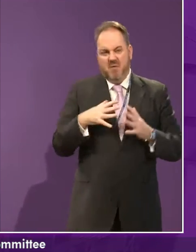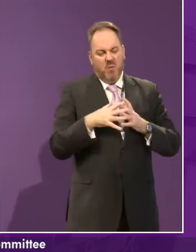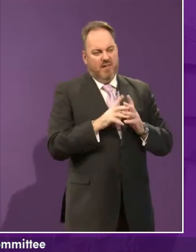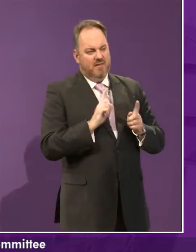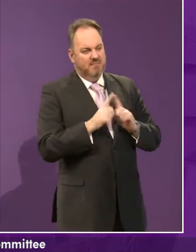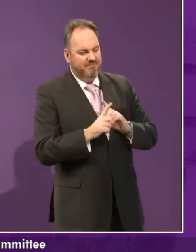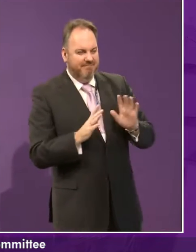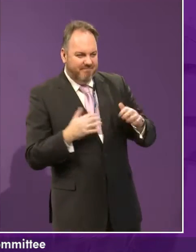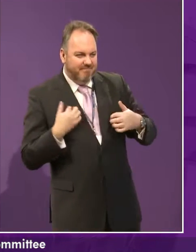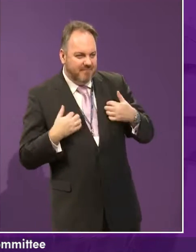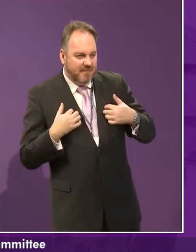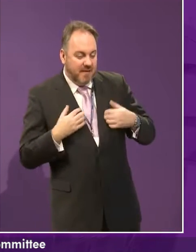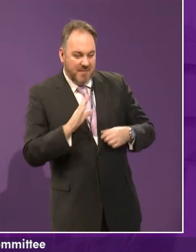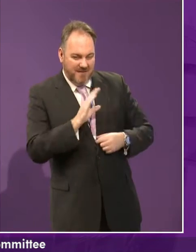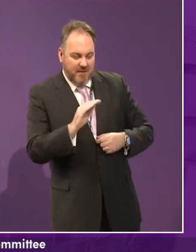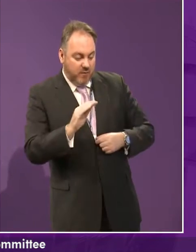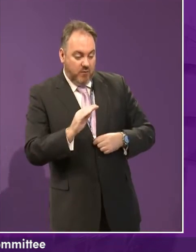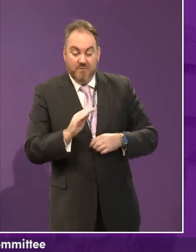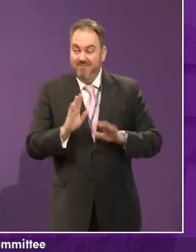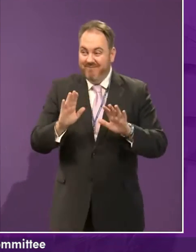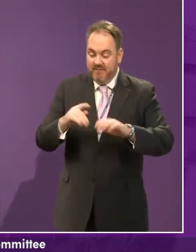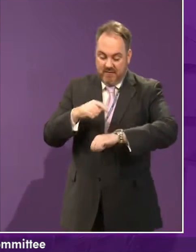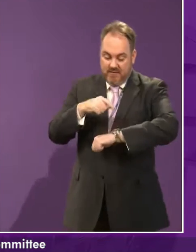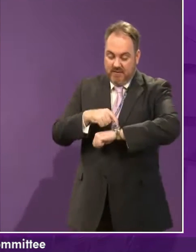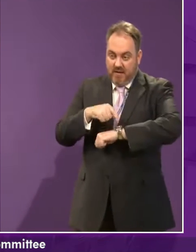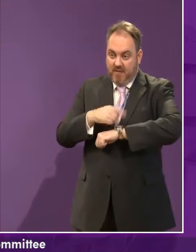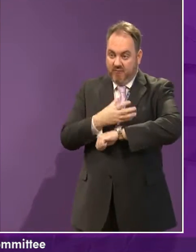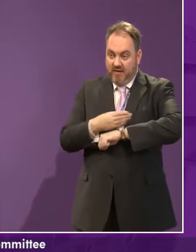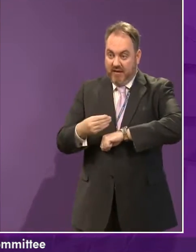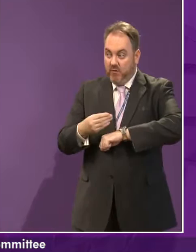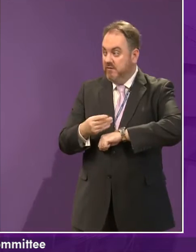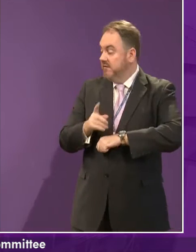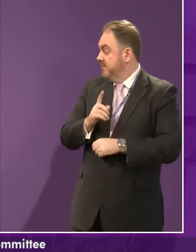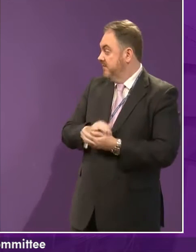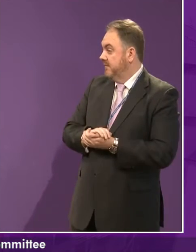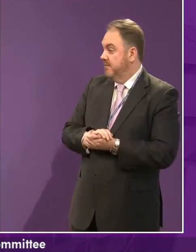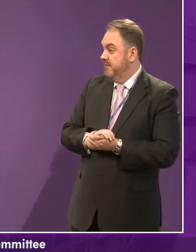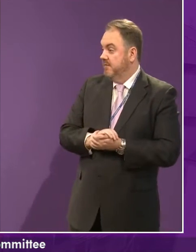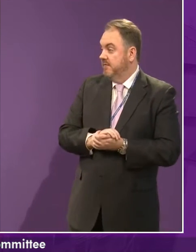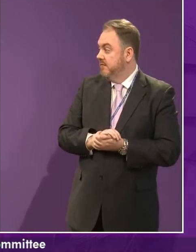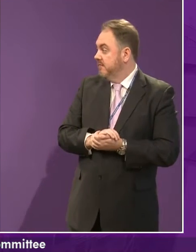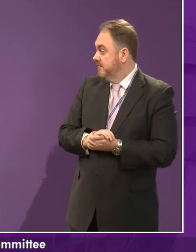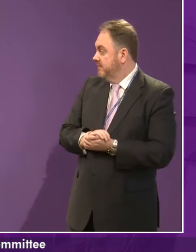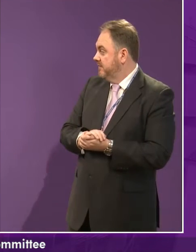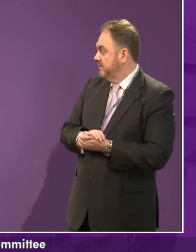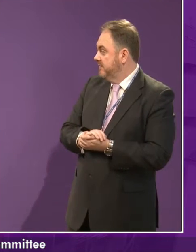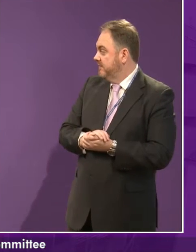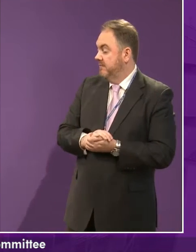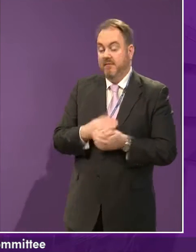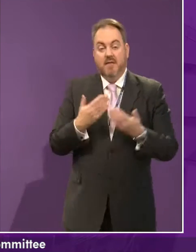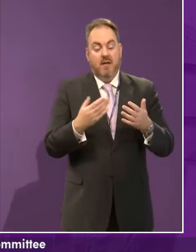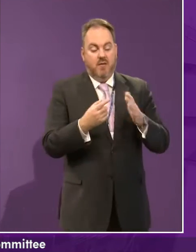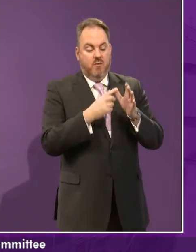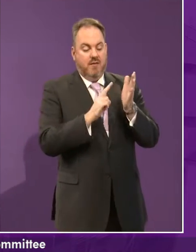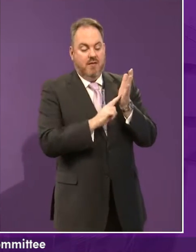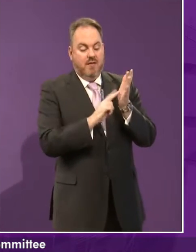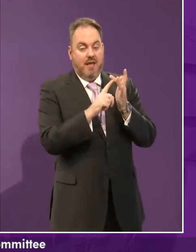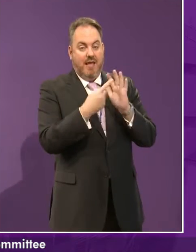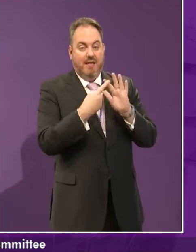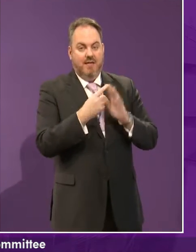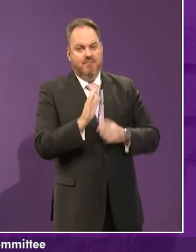We're just about over our time. Annie, I don't know if you want to get in with a quick Just a very quick one on the back of Willie's. Willie was